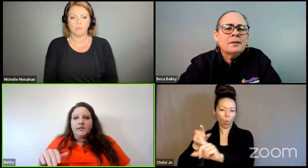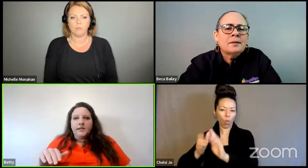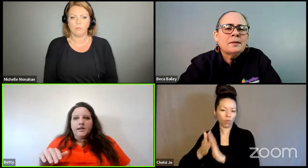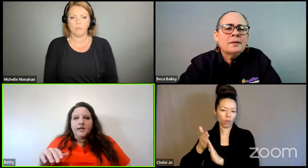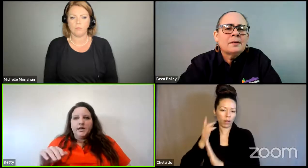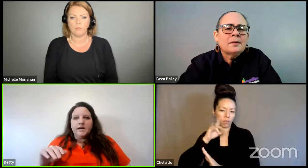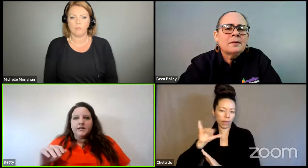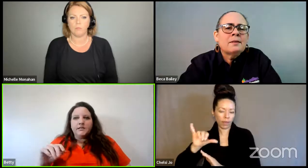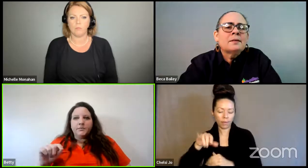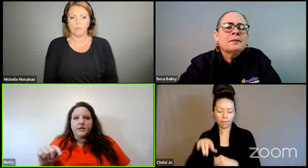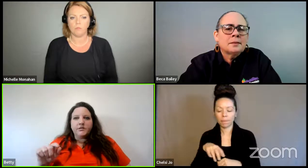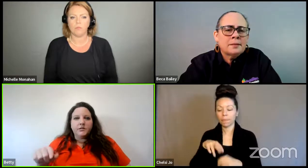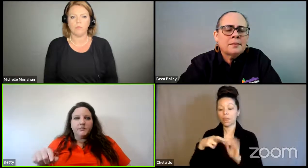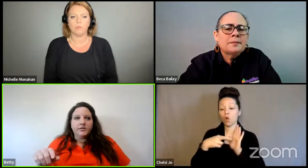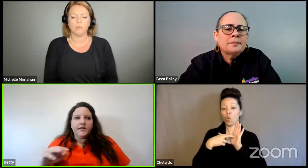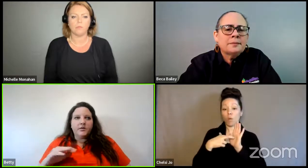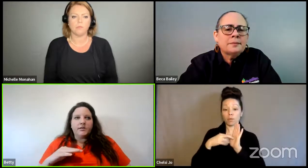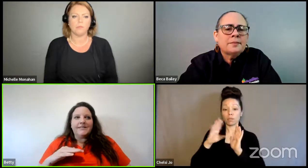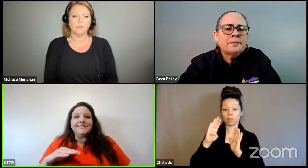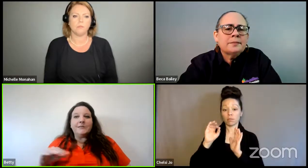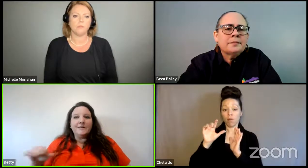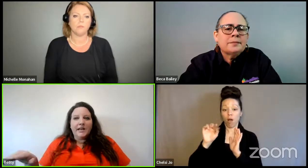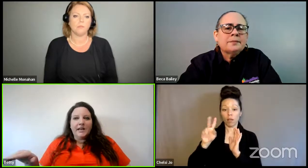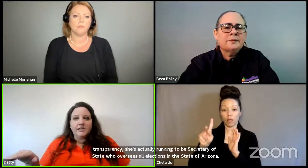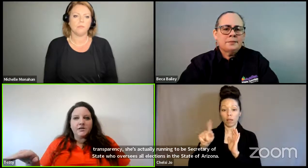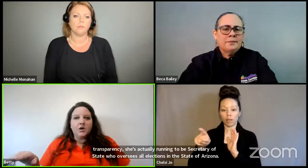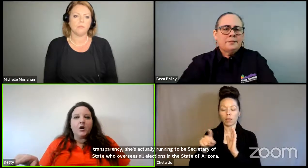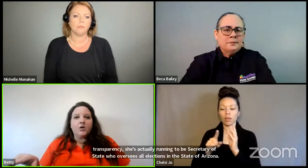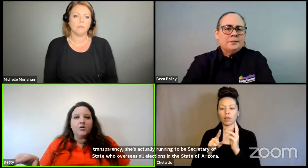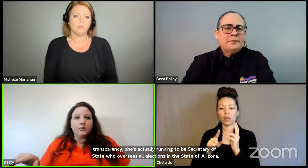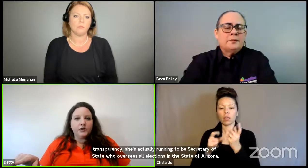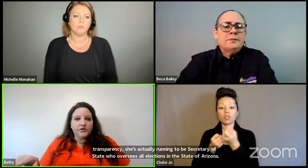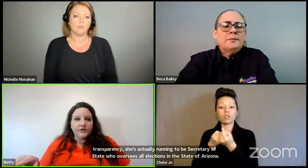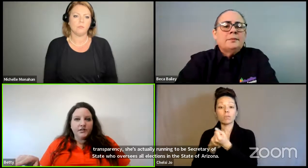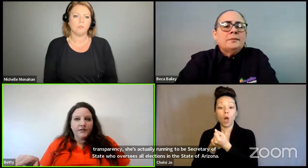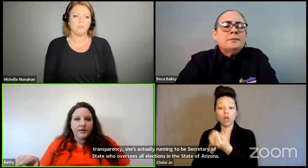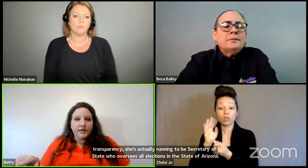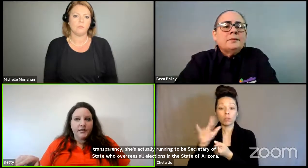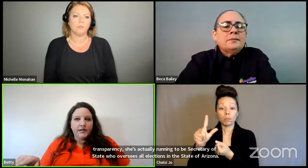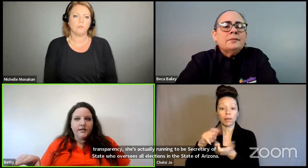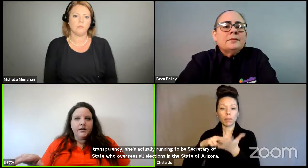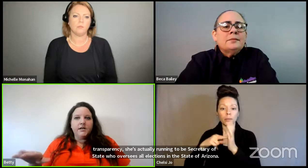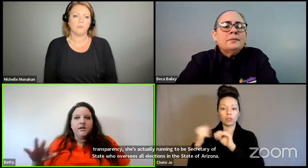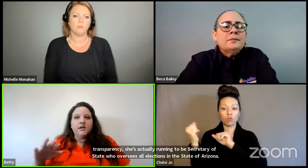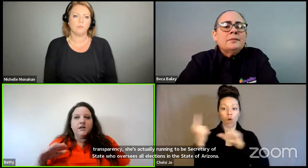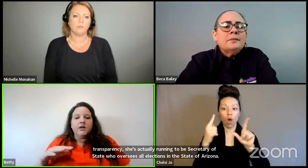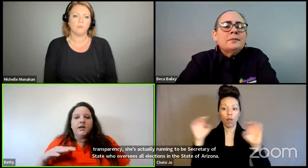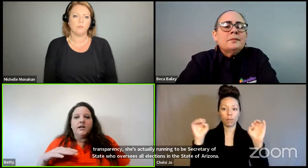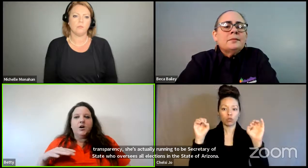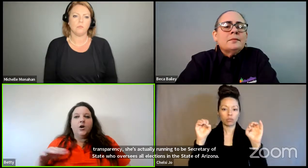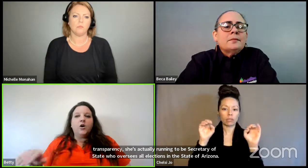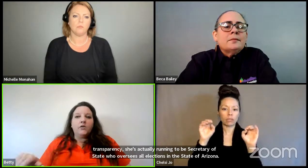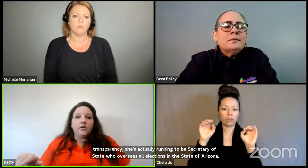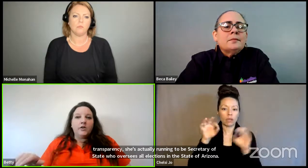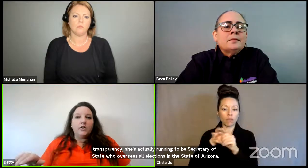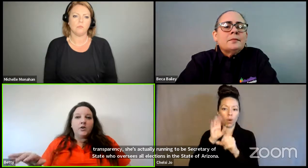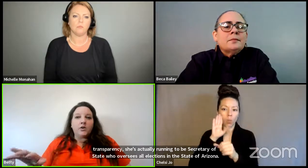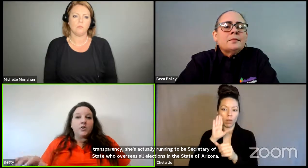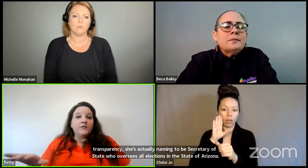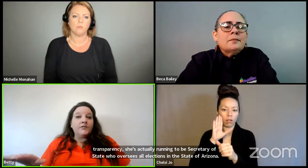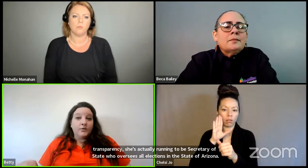Representative Bullock has sponsored a bill that would eliminate all emergency voting and